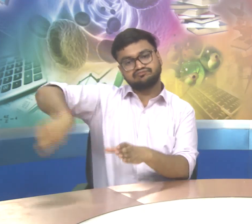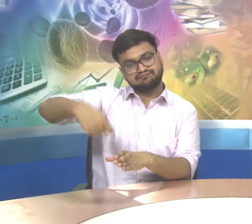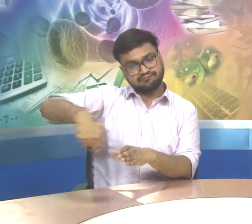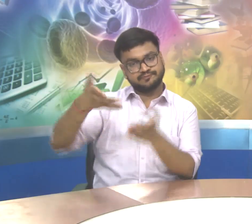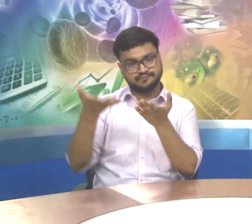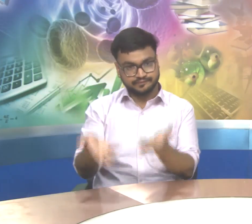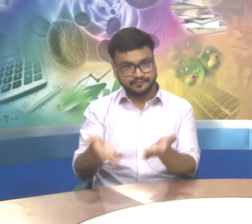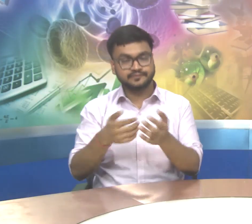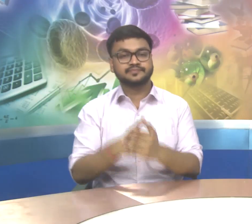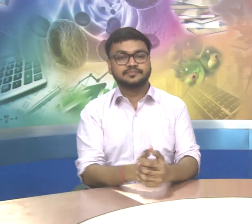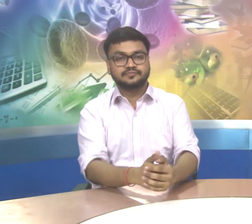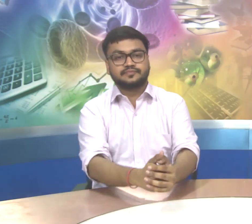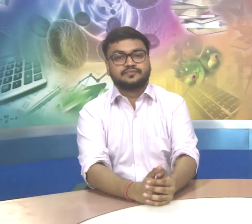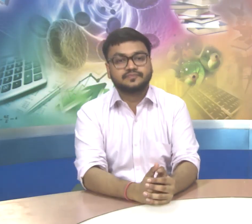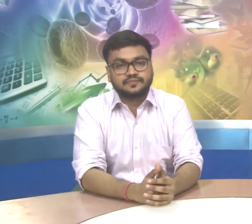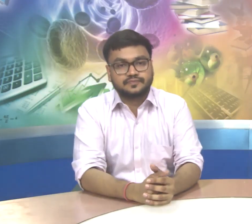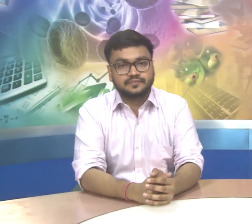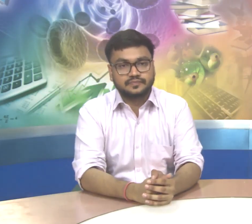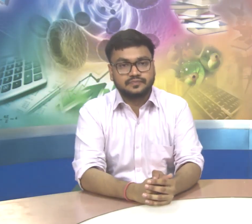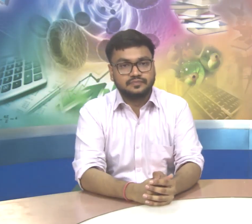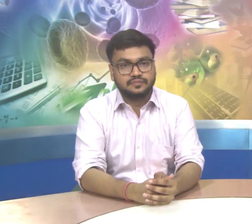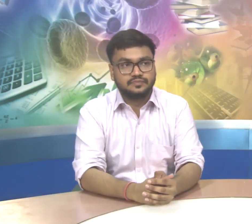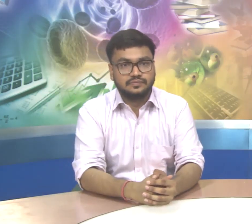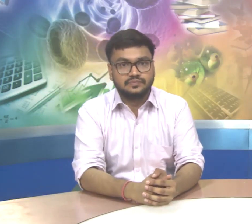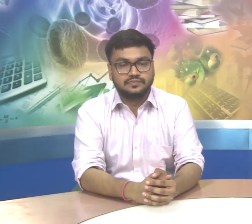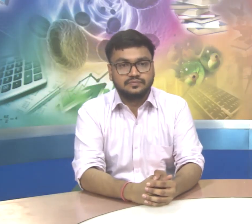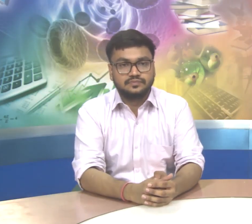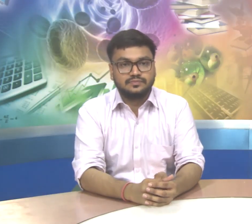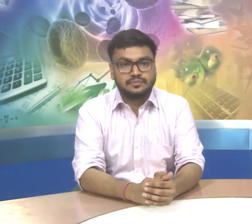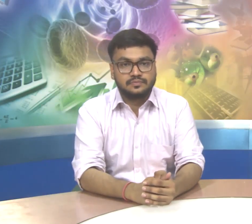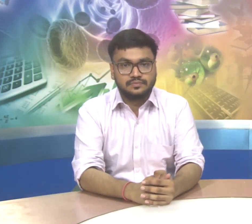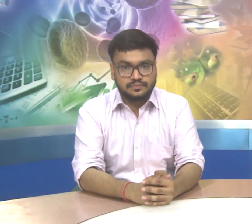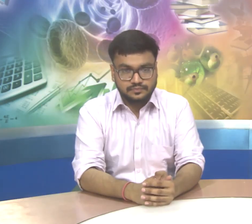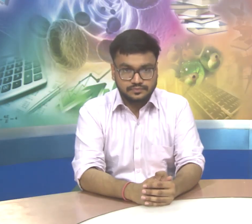cooking. LPG we get from natural gas.